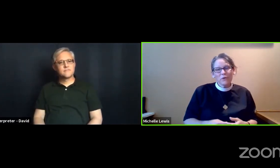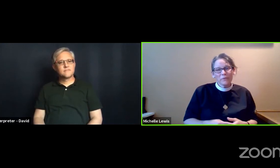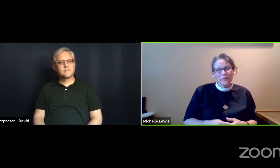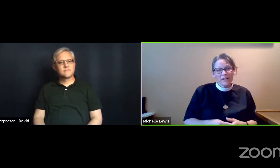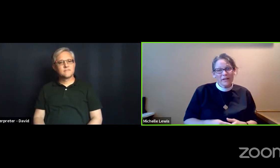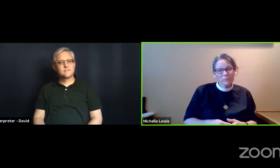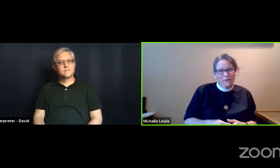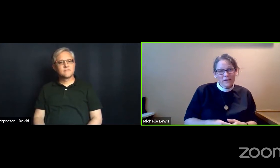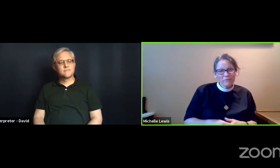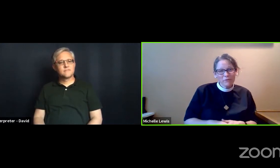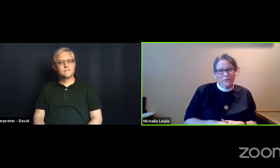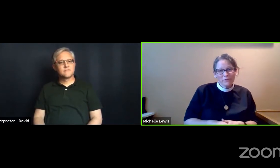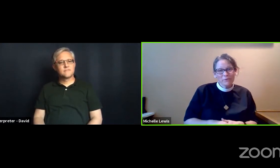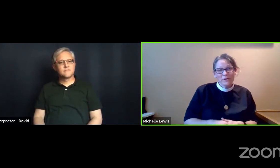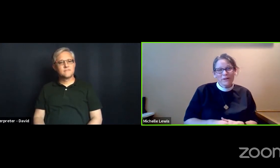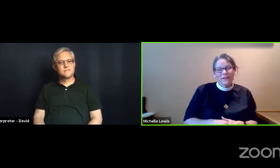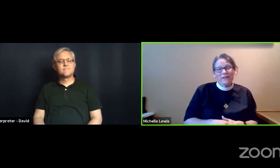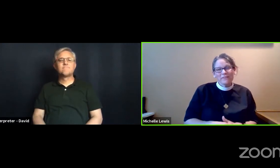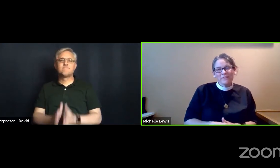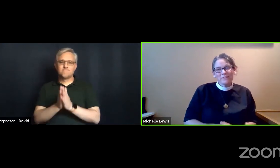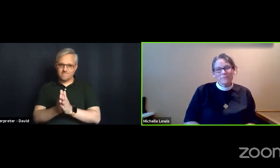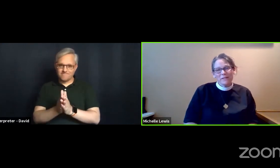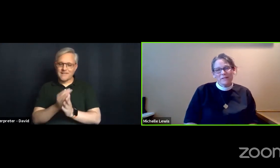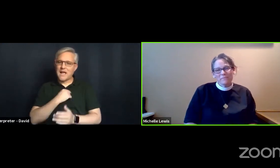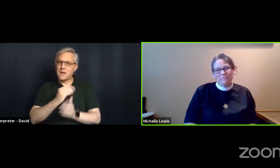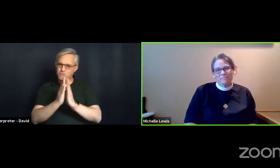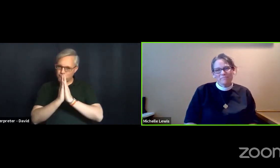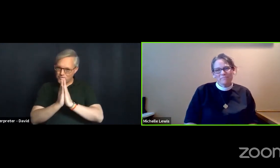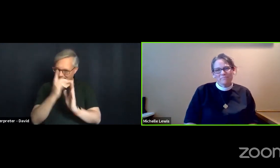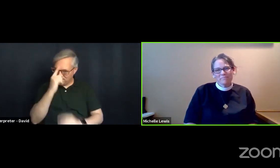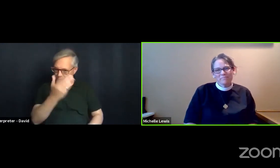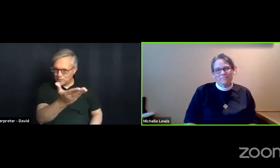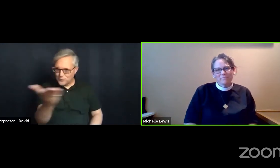To know that I am praying for you this week,